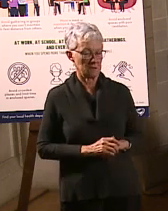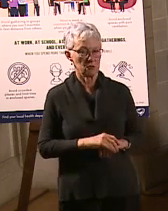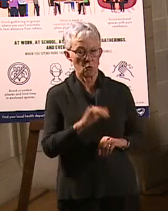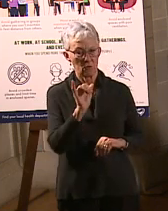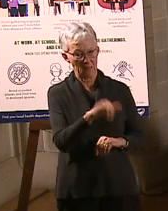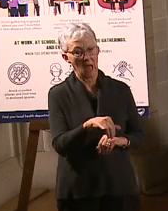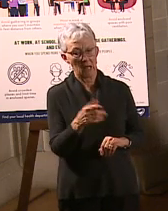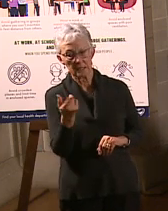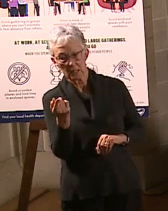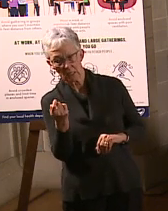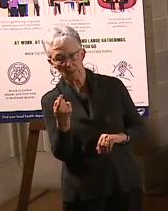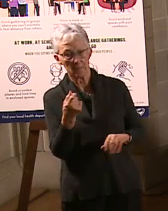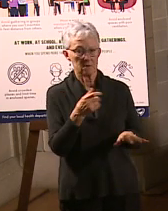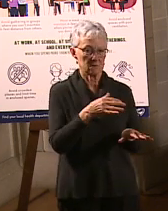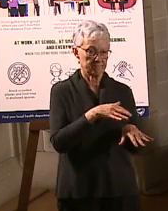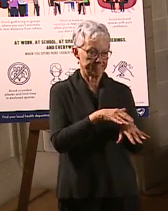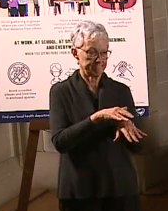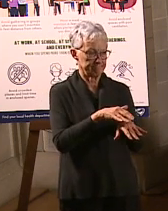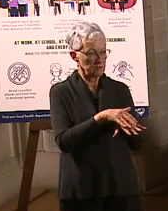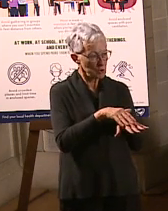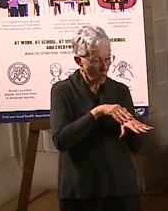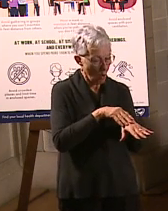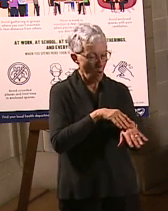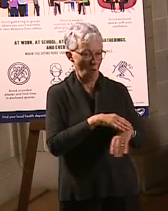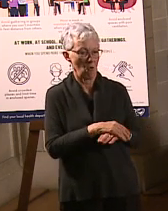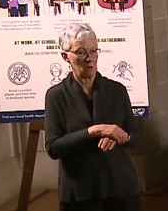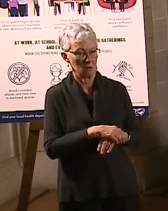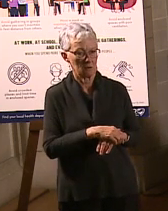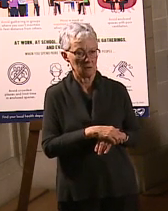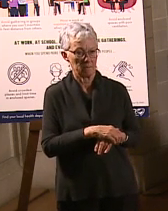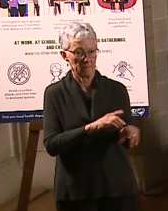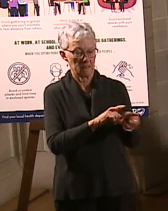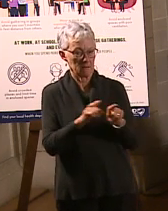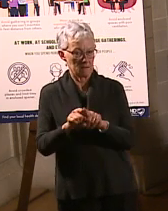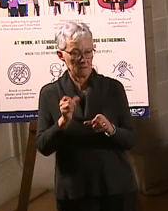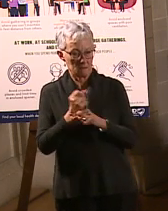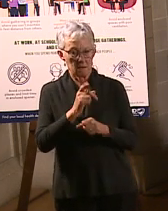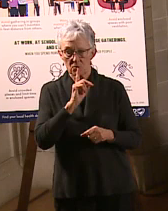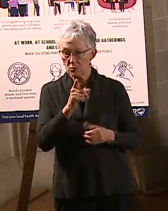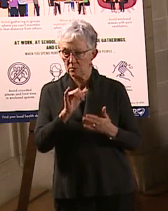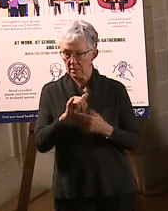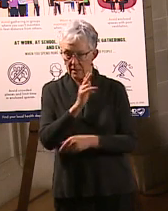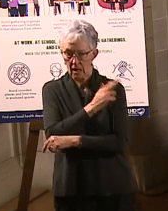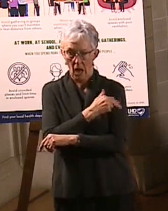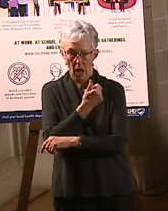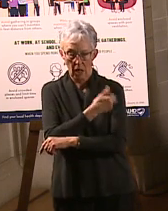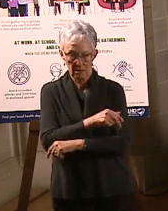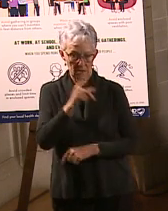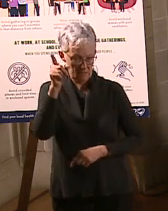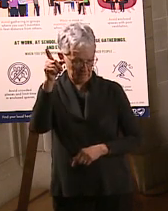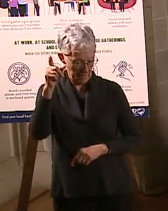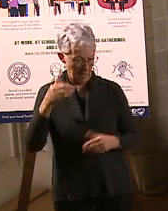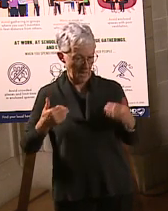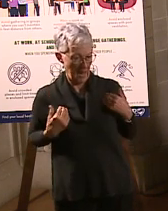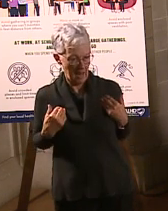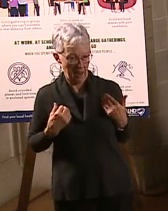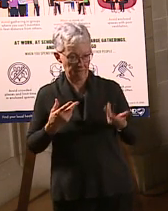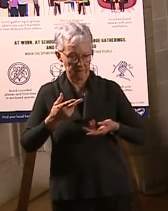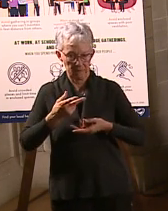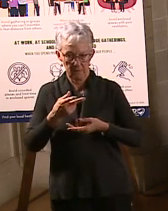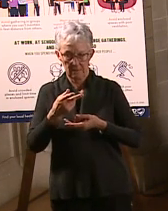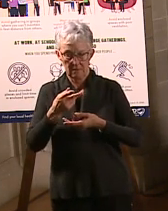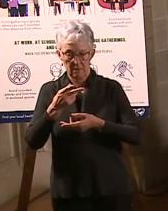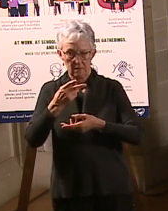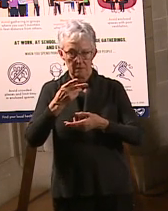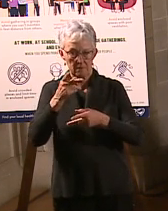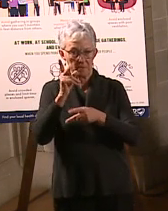would say that that's been one of the places that's been slow, and also just making hospitals, when they get it, making sure that they're taking care of their shifts and